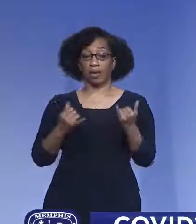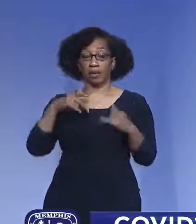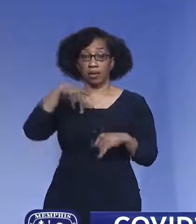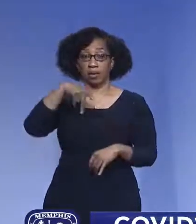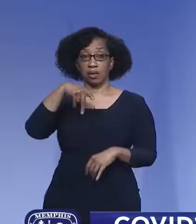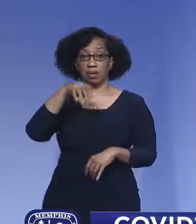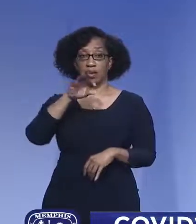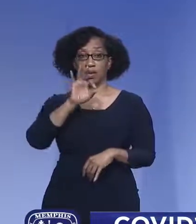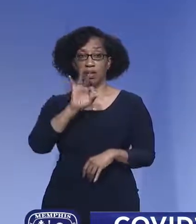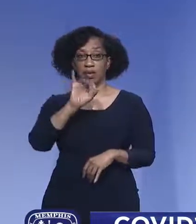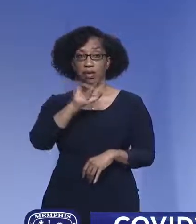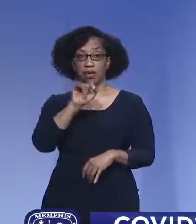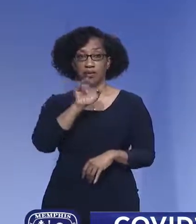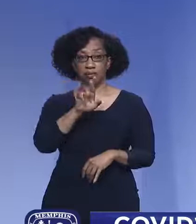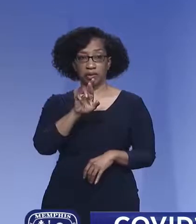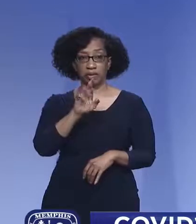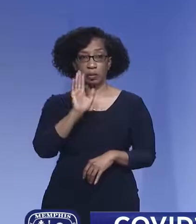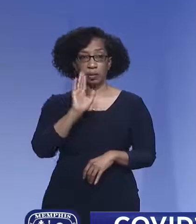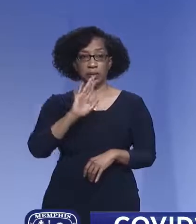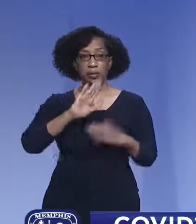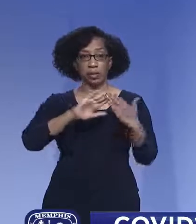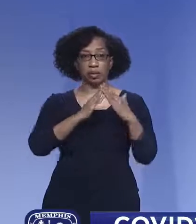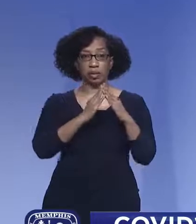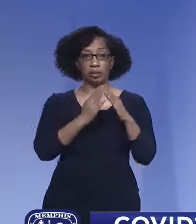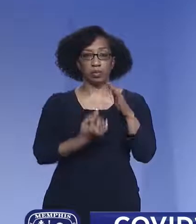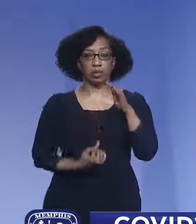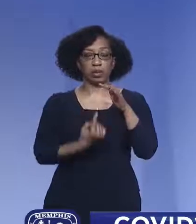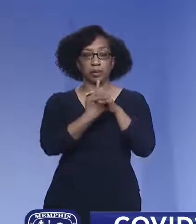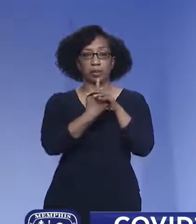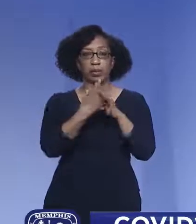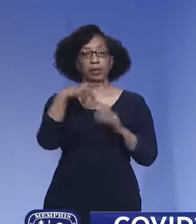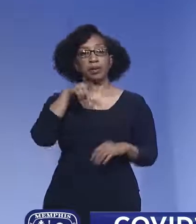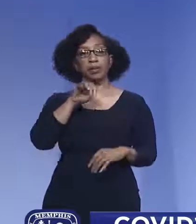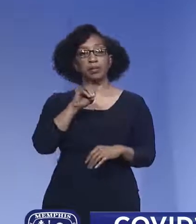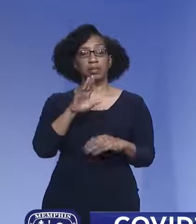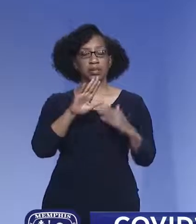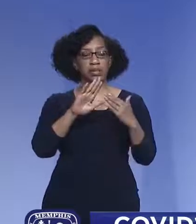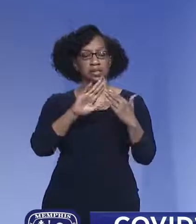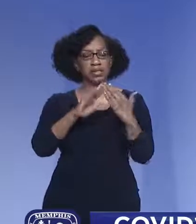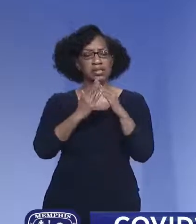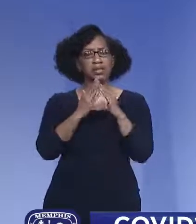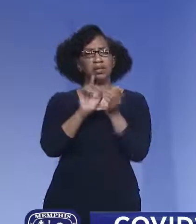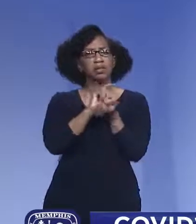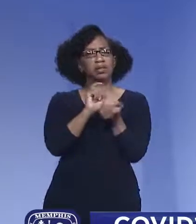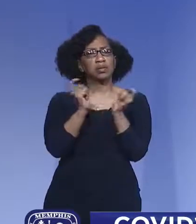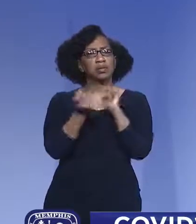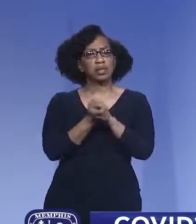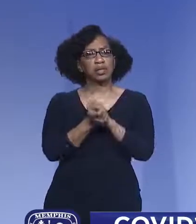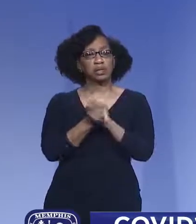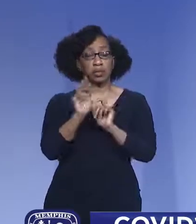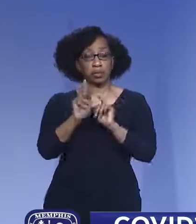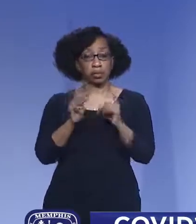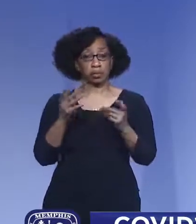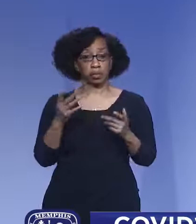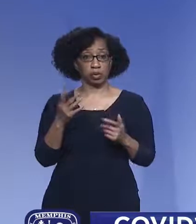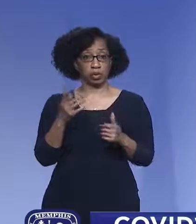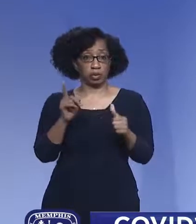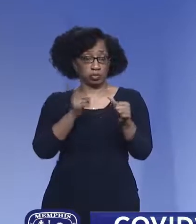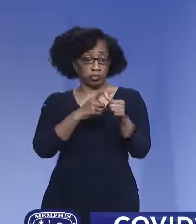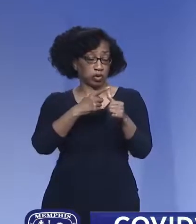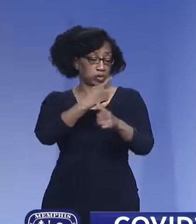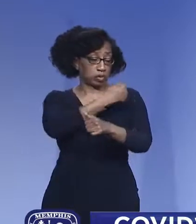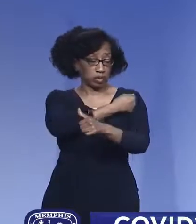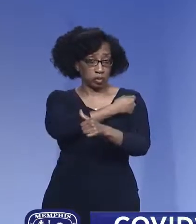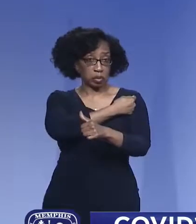going to be at the community pop-up pods? How is the city going to change to make sure that people that are getting their first shot now come back